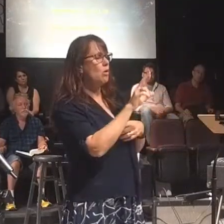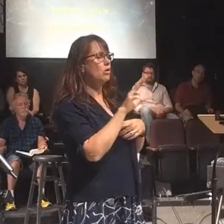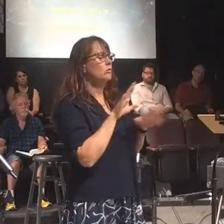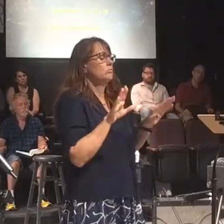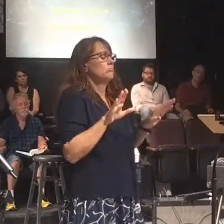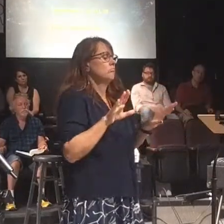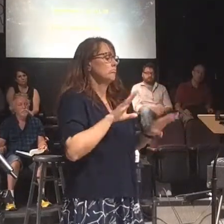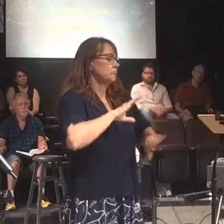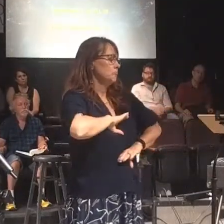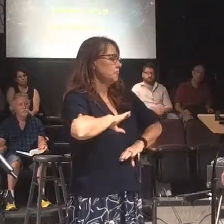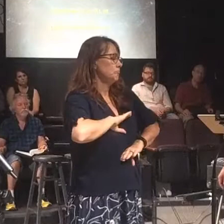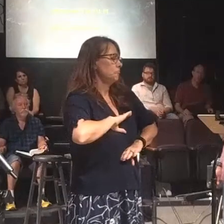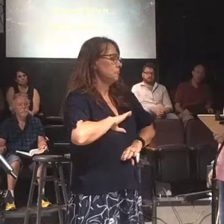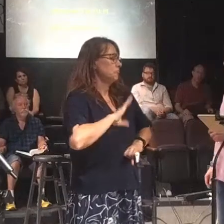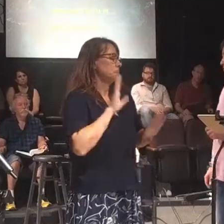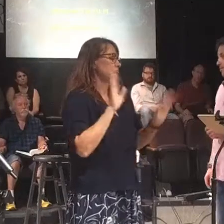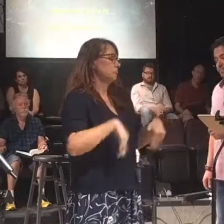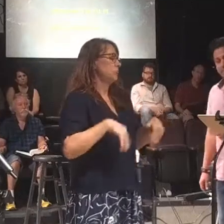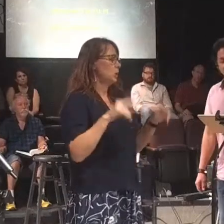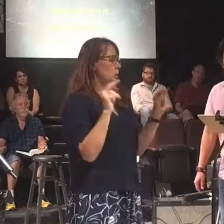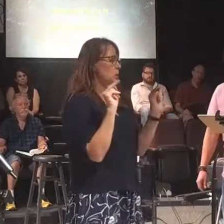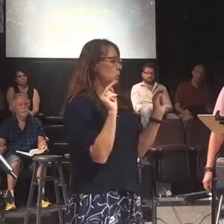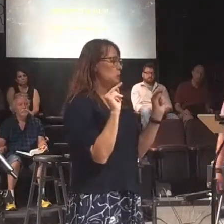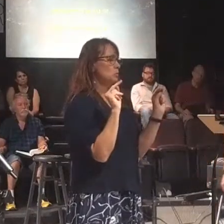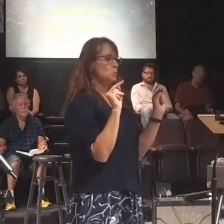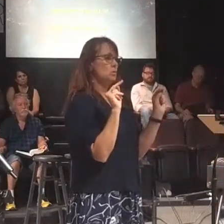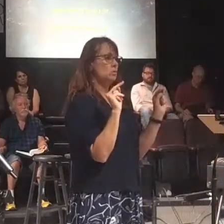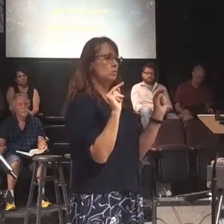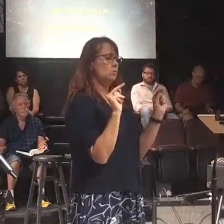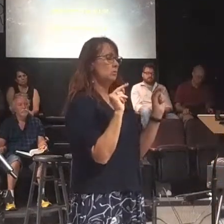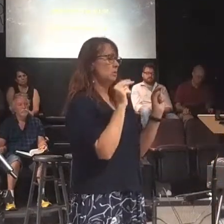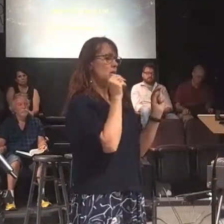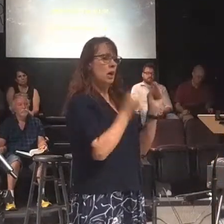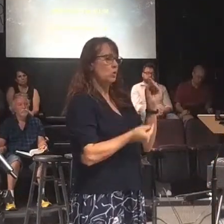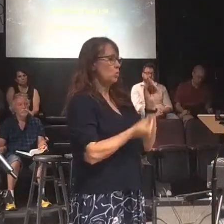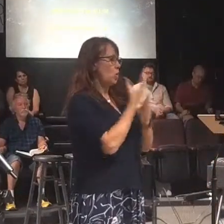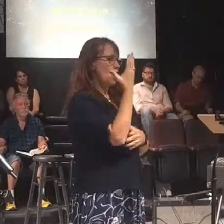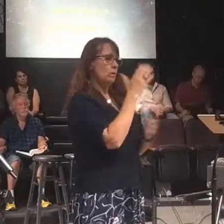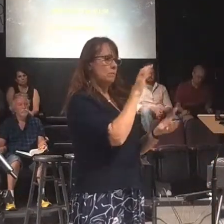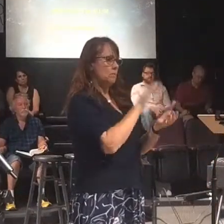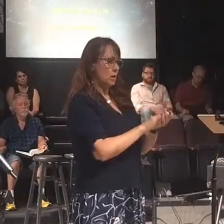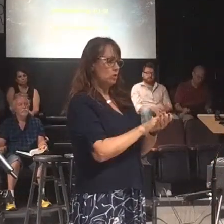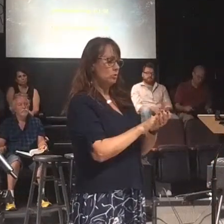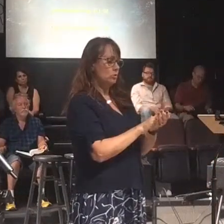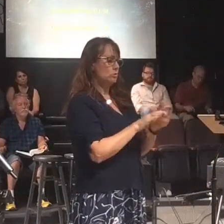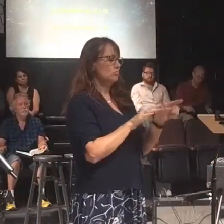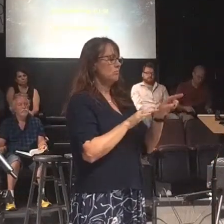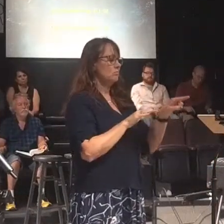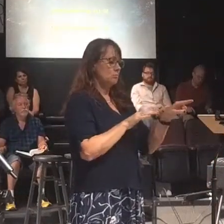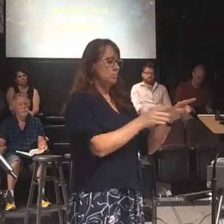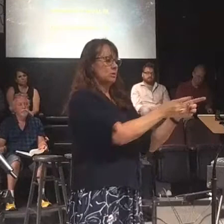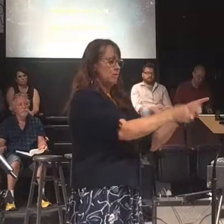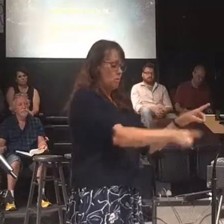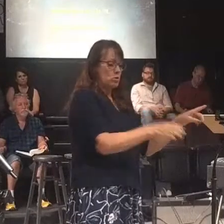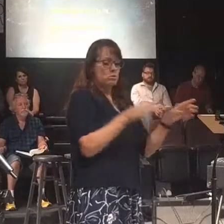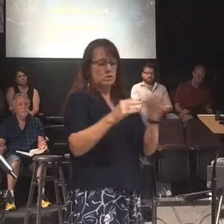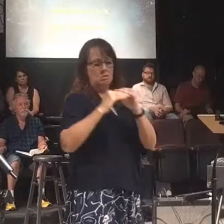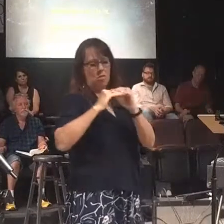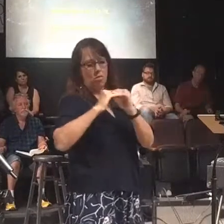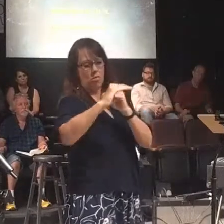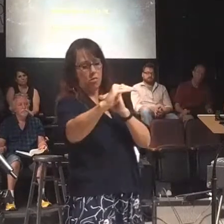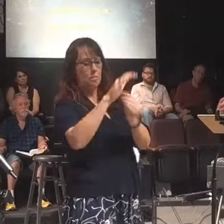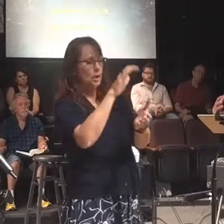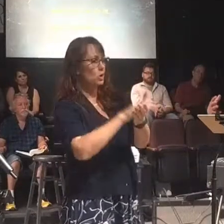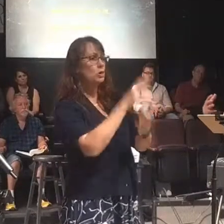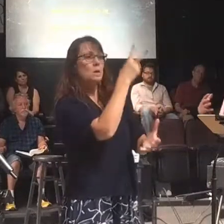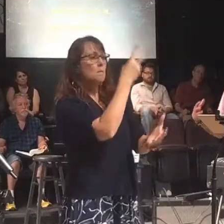mediocre and unhappy marriage. Both are bad. And both fall short of the glory of God, of the glory of a